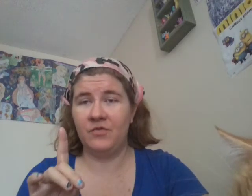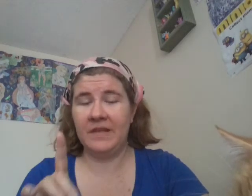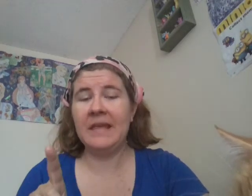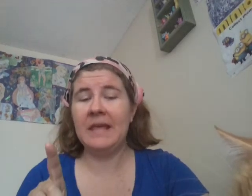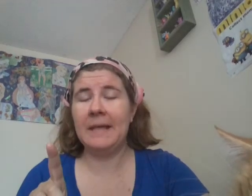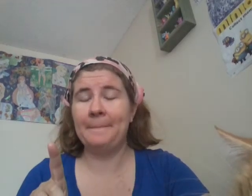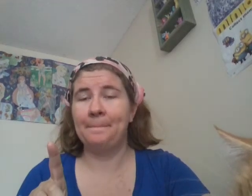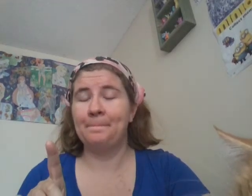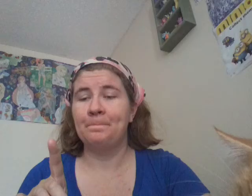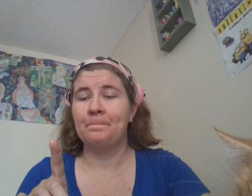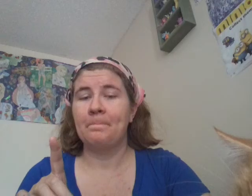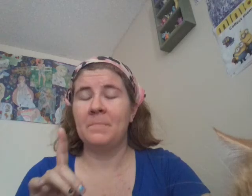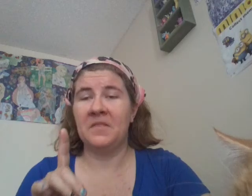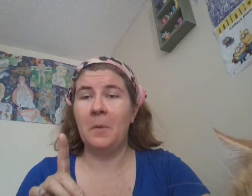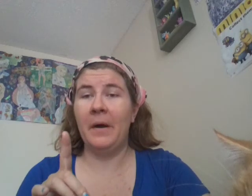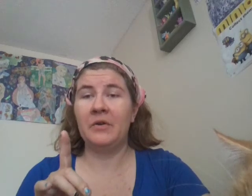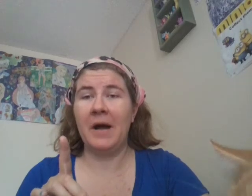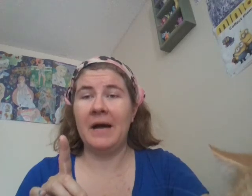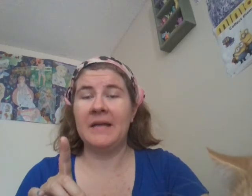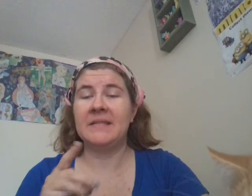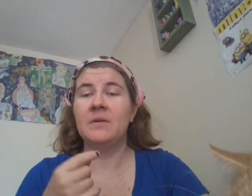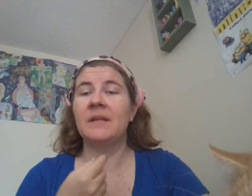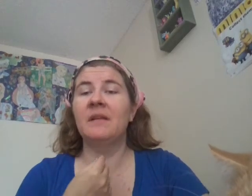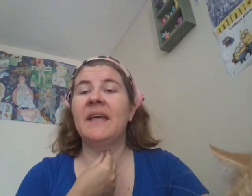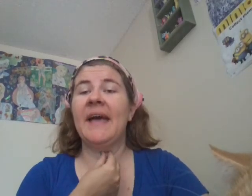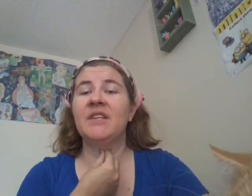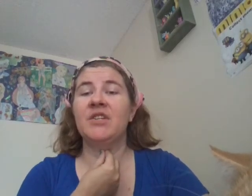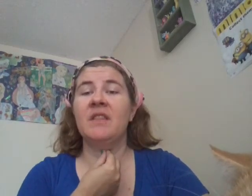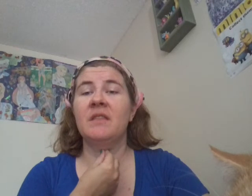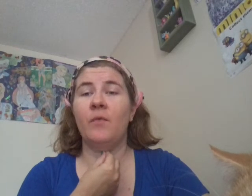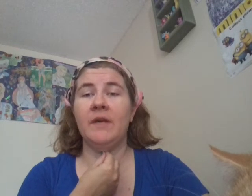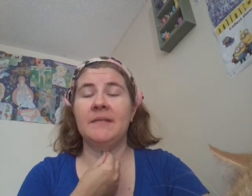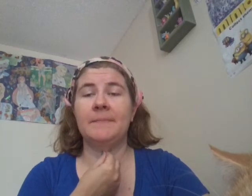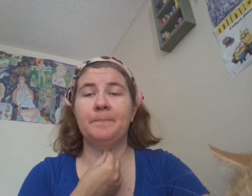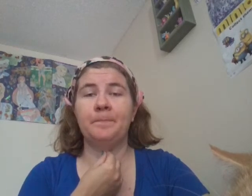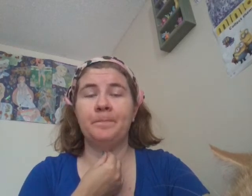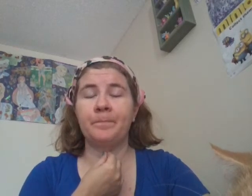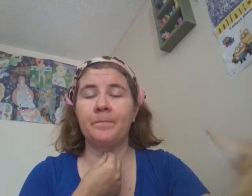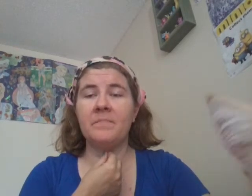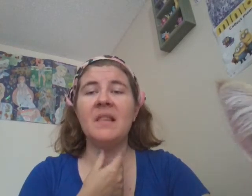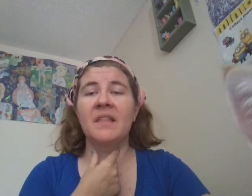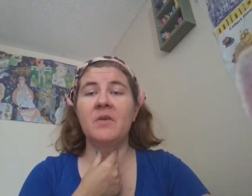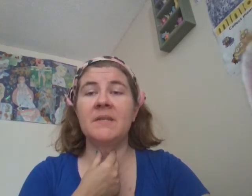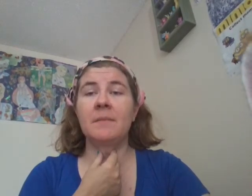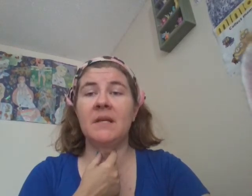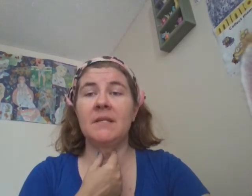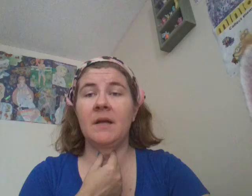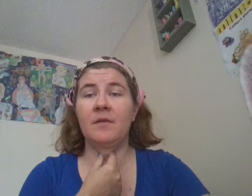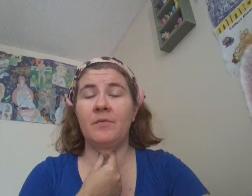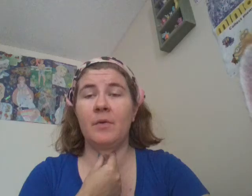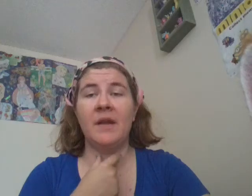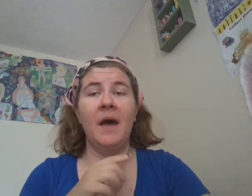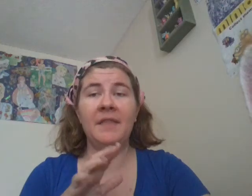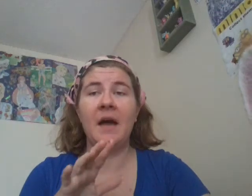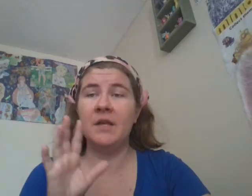Another key that they're about to cry is there's a little catch in the voice. Like there is something stuck in their throat. And, not the kind